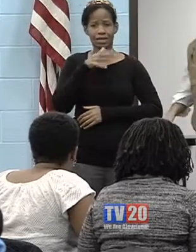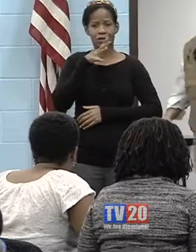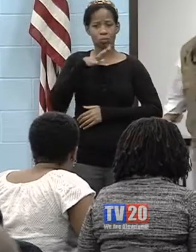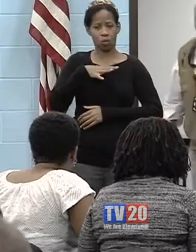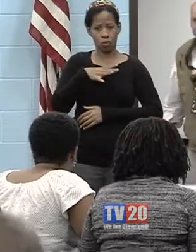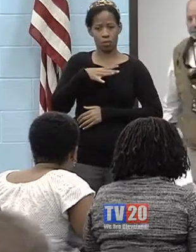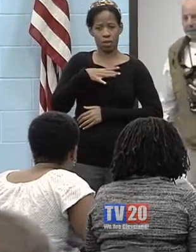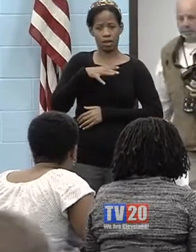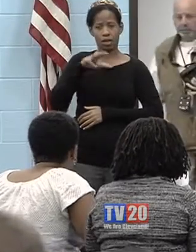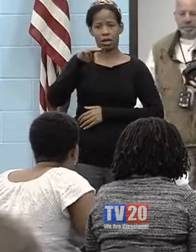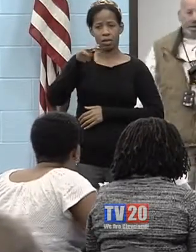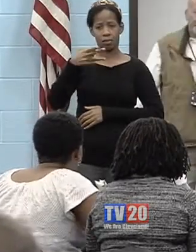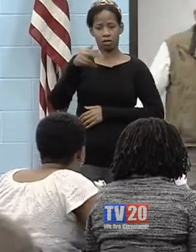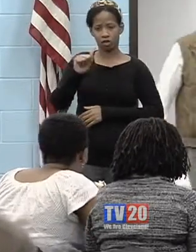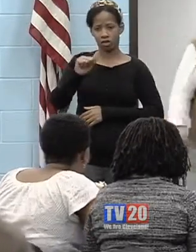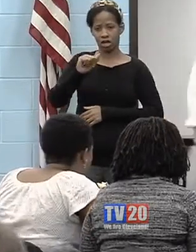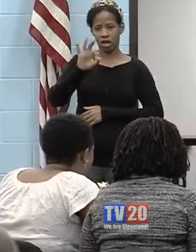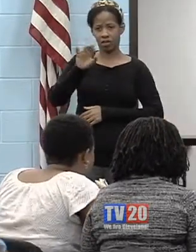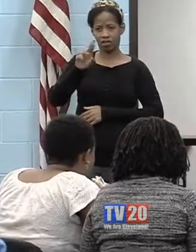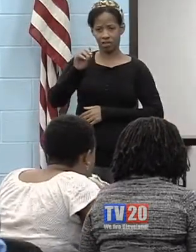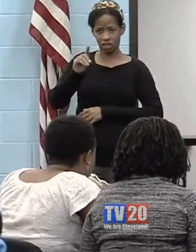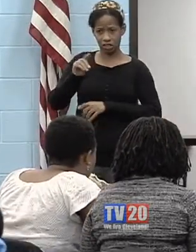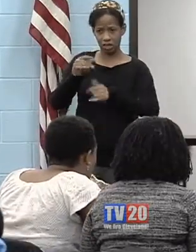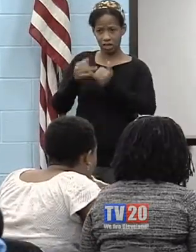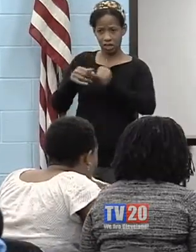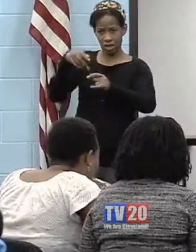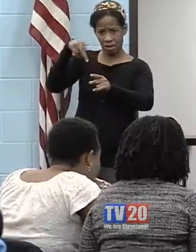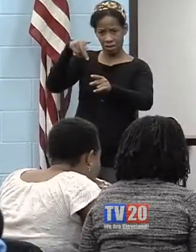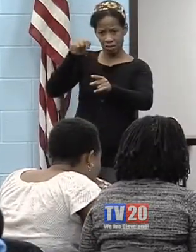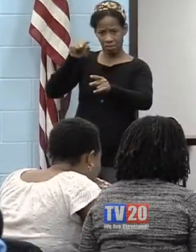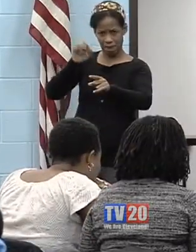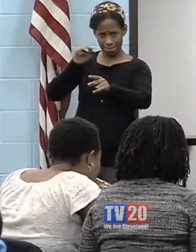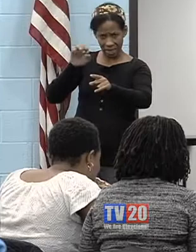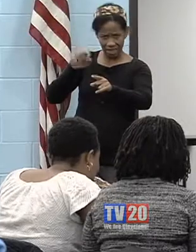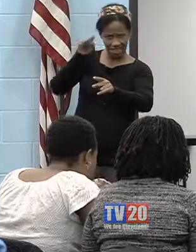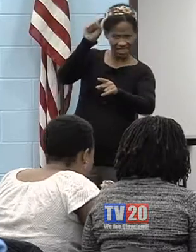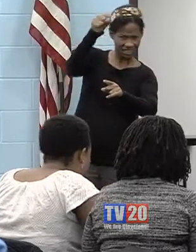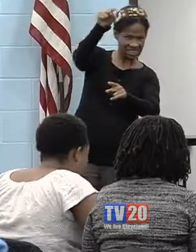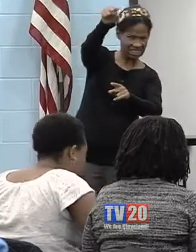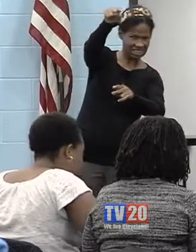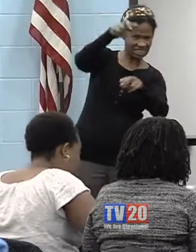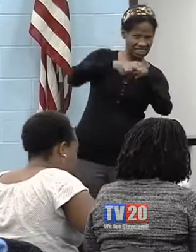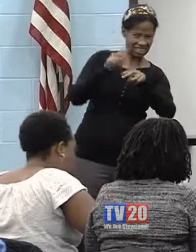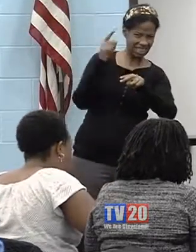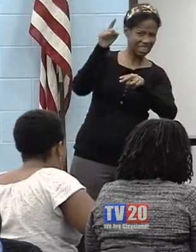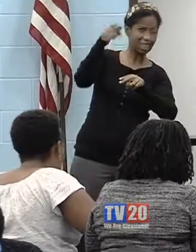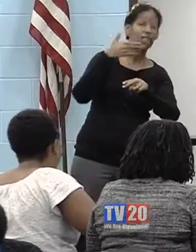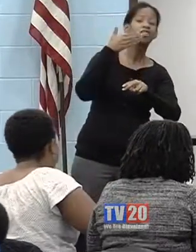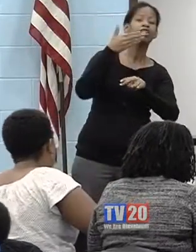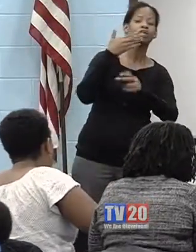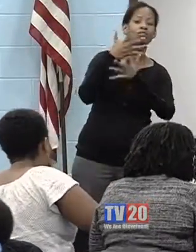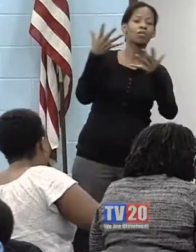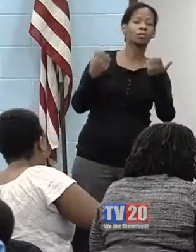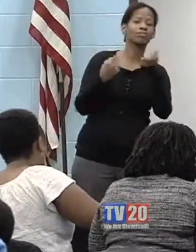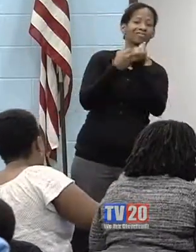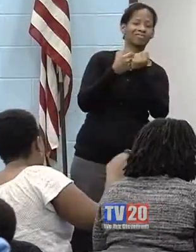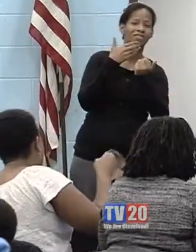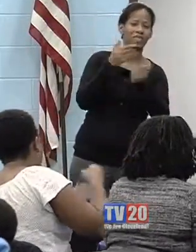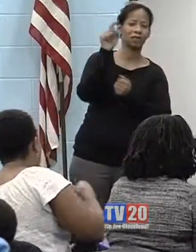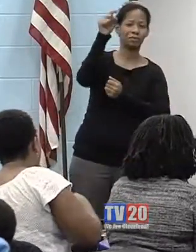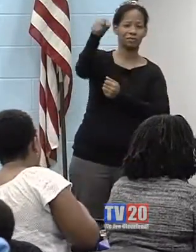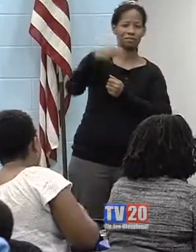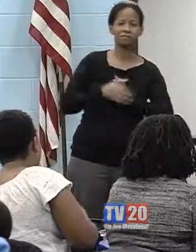Fudge's office, is Mr. Pittman. Mr. Pittman, can you raise your hand? Thank you for joining us on behalf of